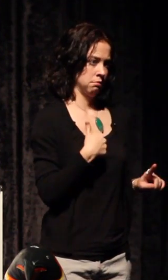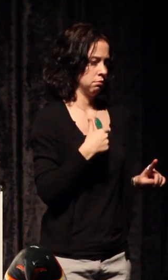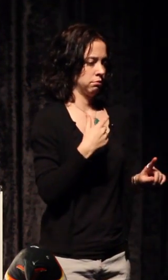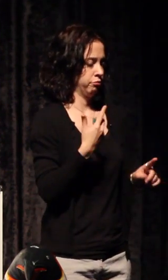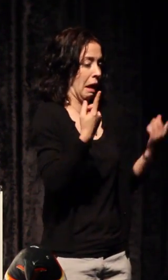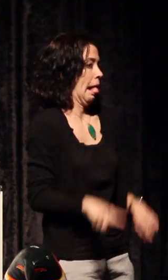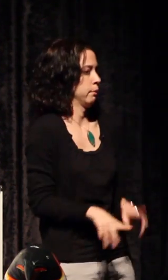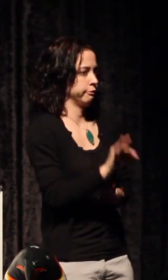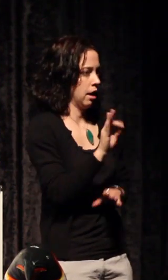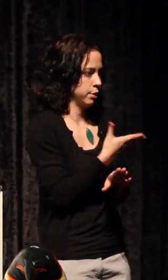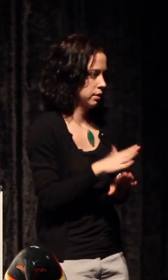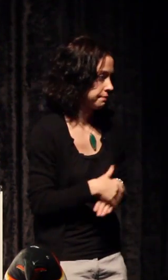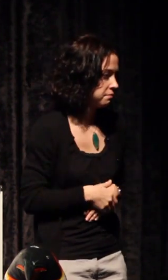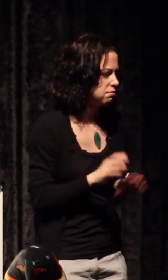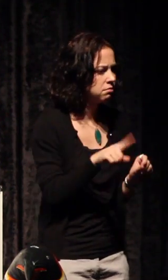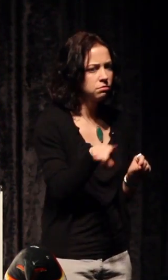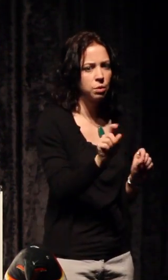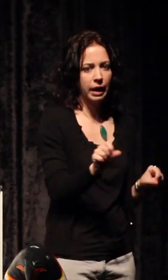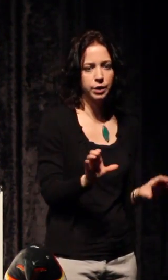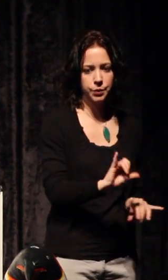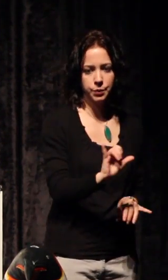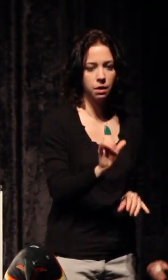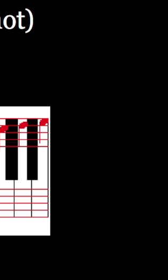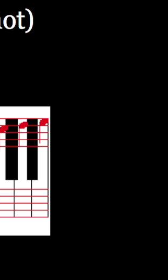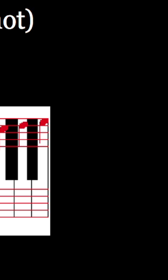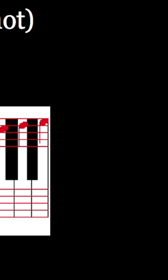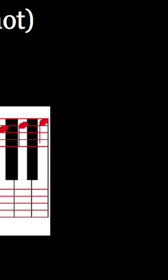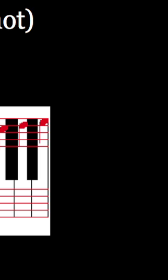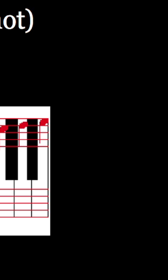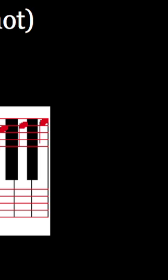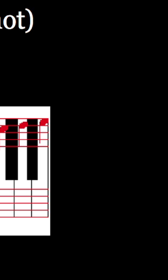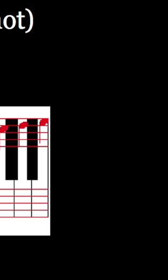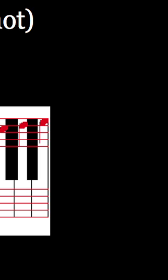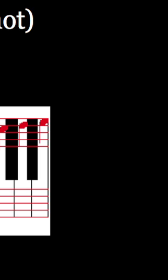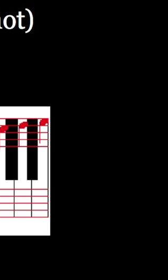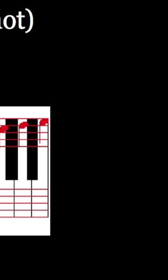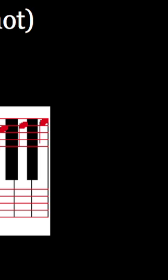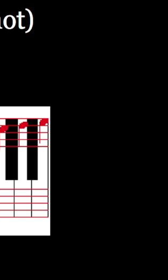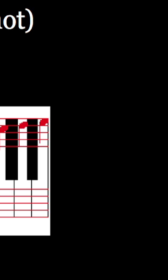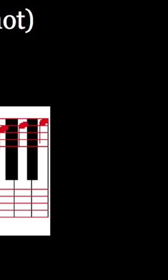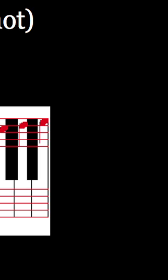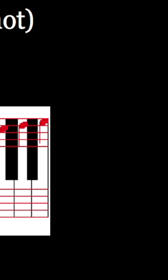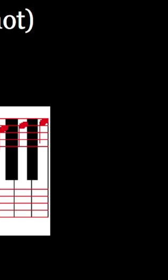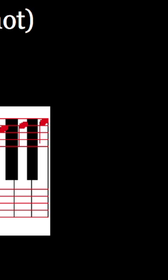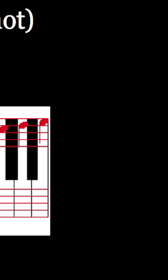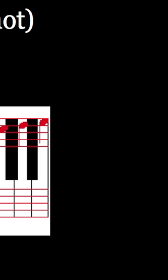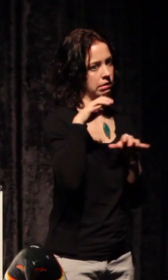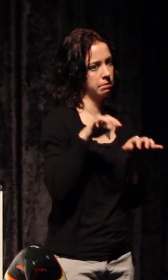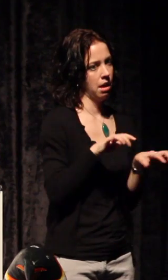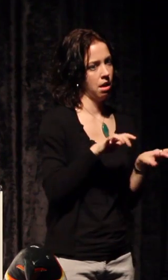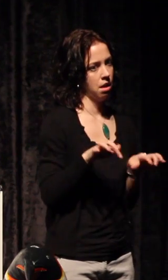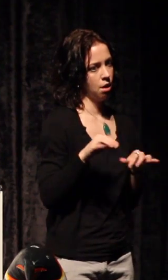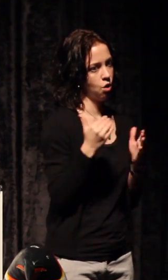too. Now, for like many folks, my first exposure to music was the mandatory piano lessons.